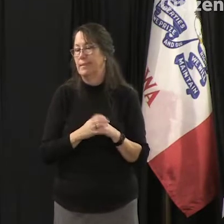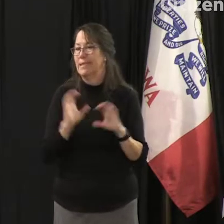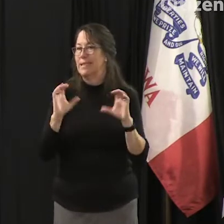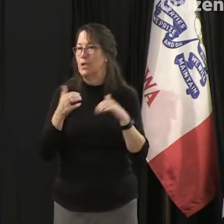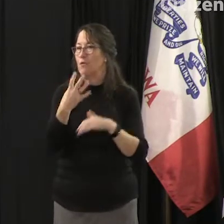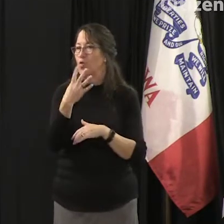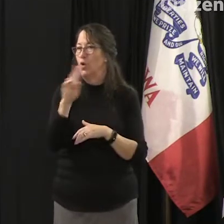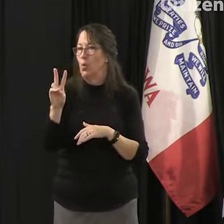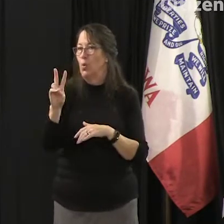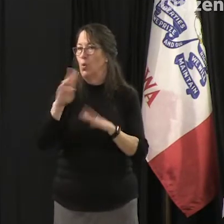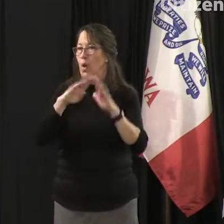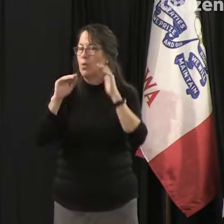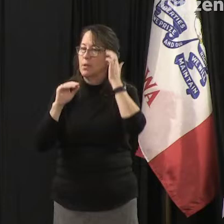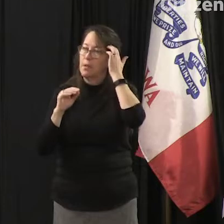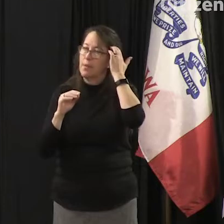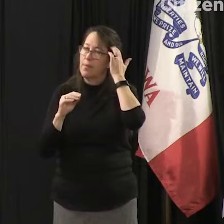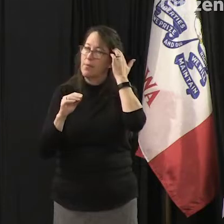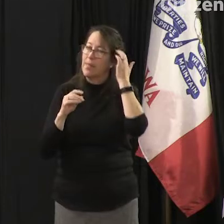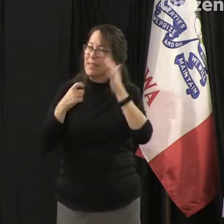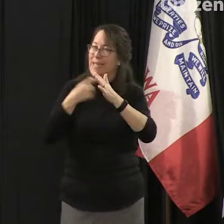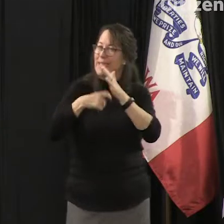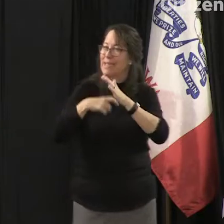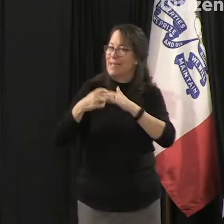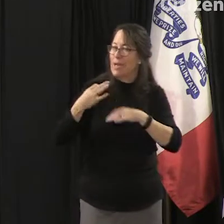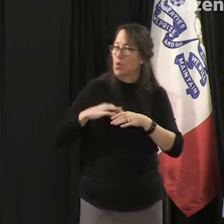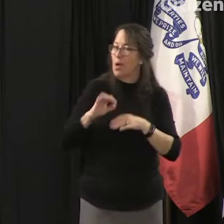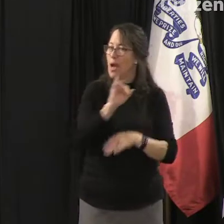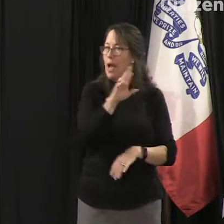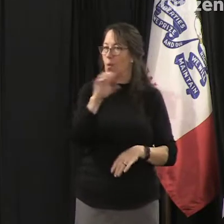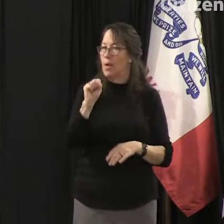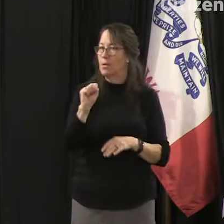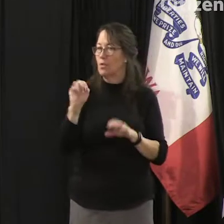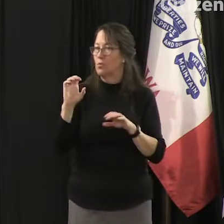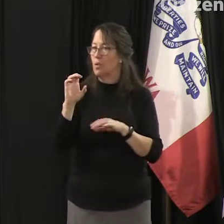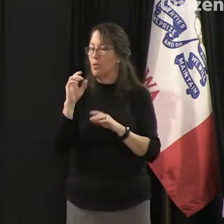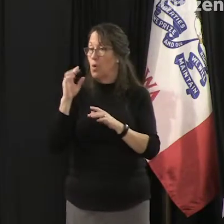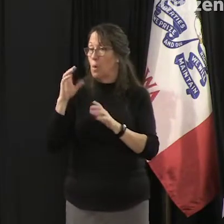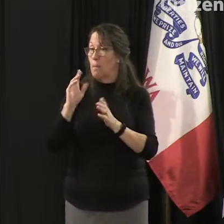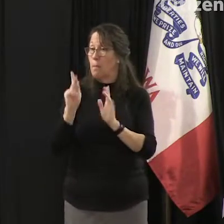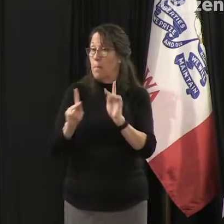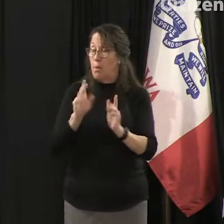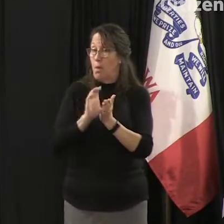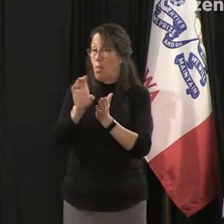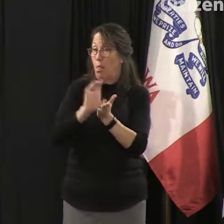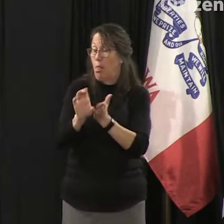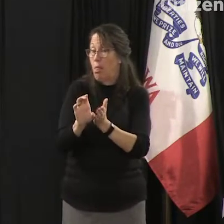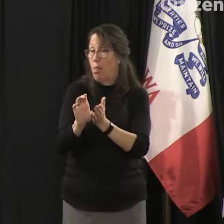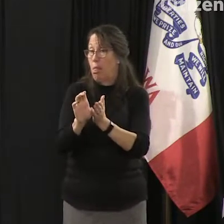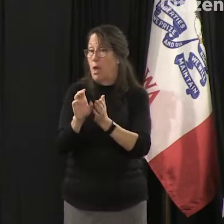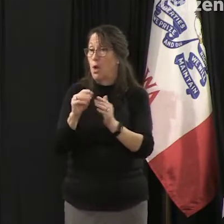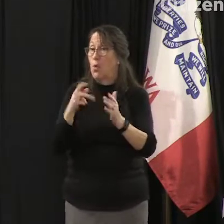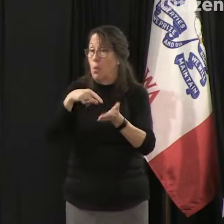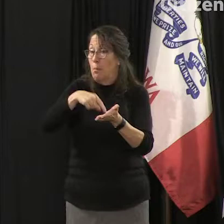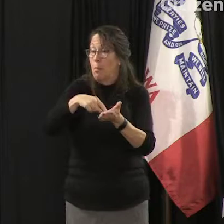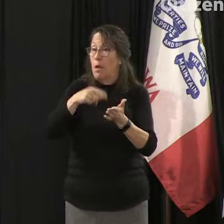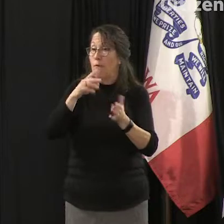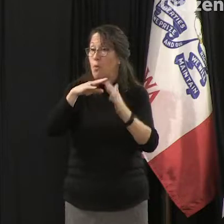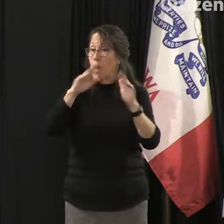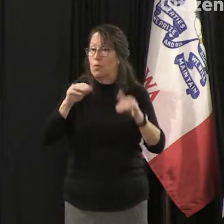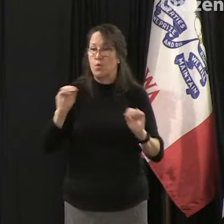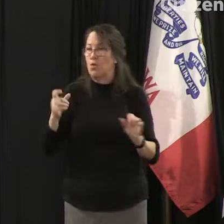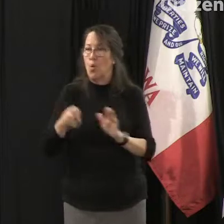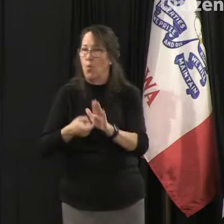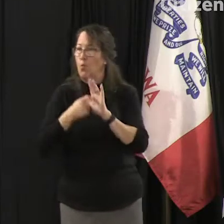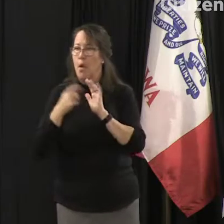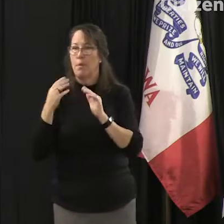Section 42 housing, that's the tax credits under the IRS code to investors who build affordable housing. No mandate